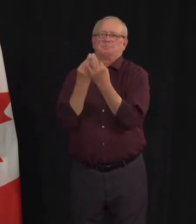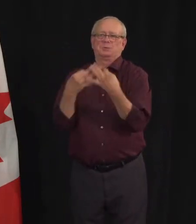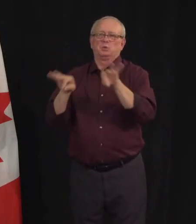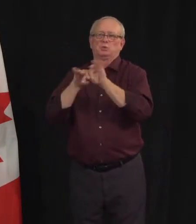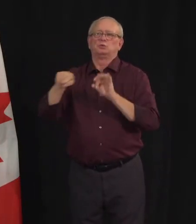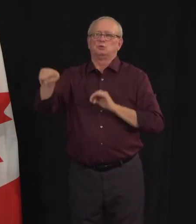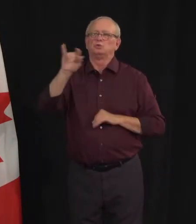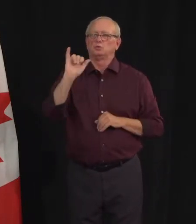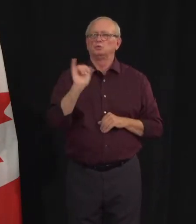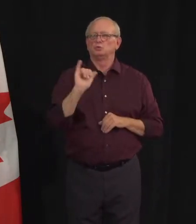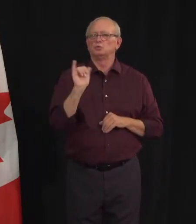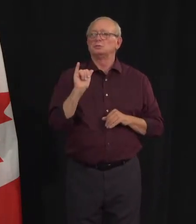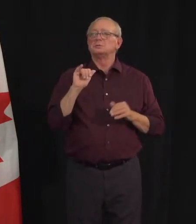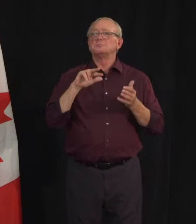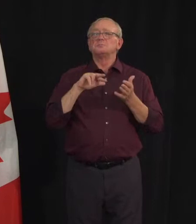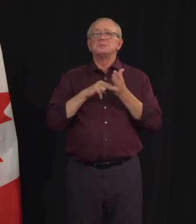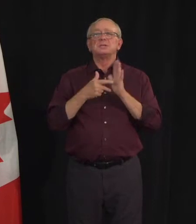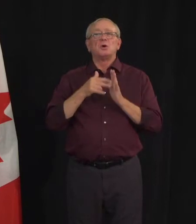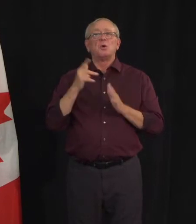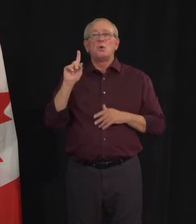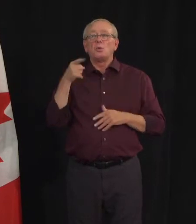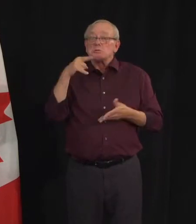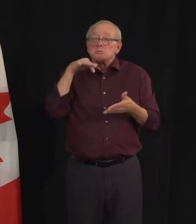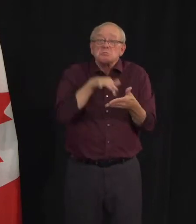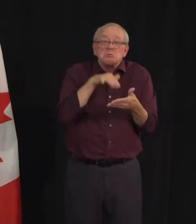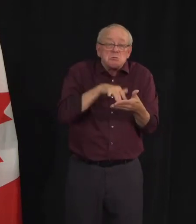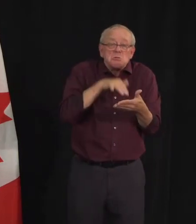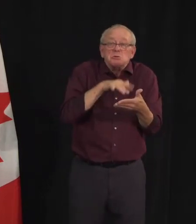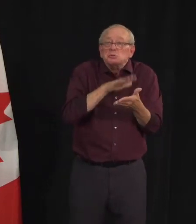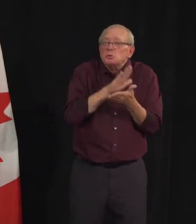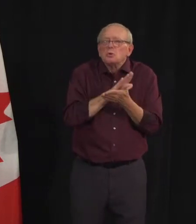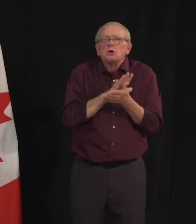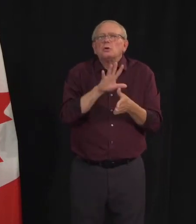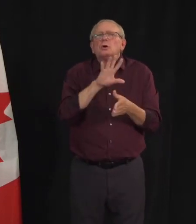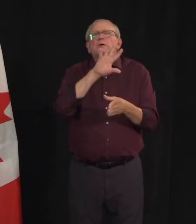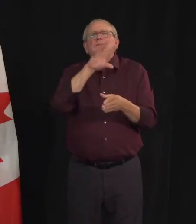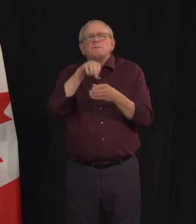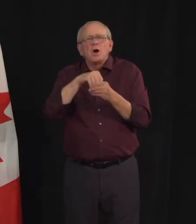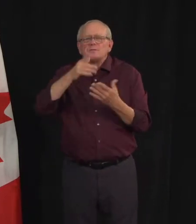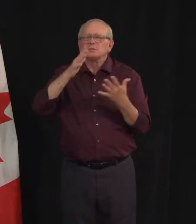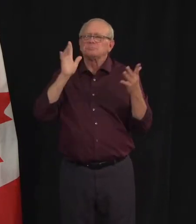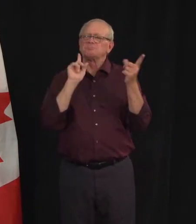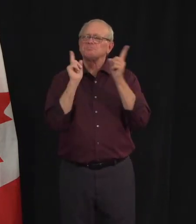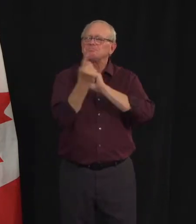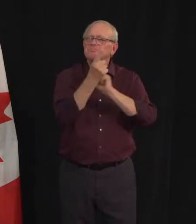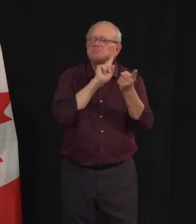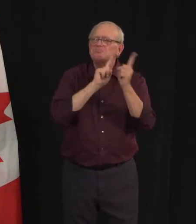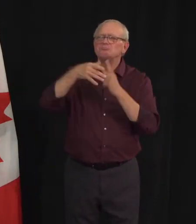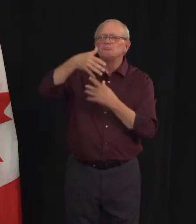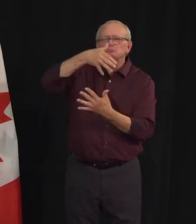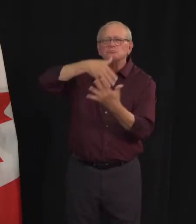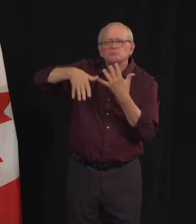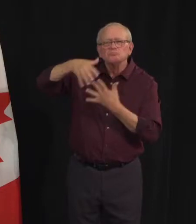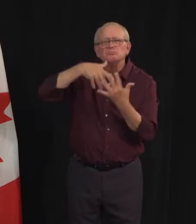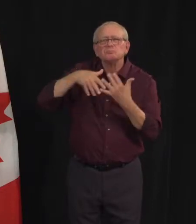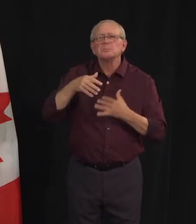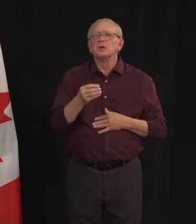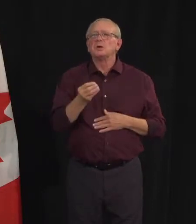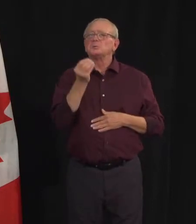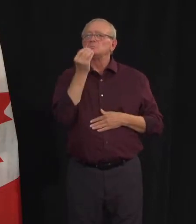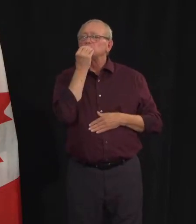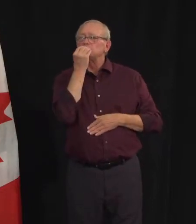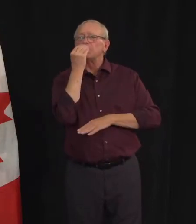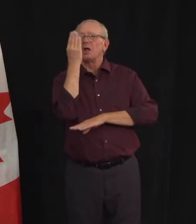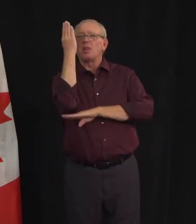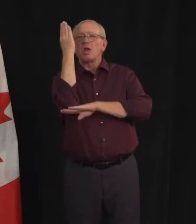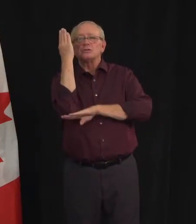child's socialization, mental health, food security through school nutrition programs, and protection from other harms that may